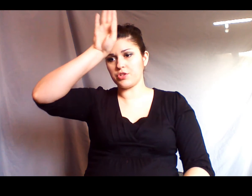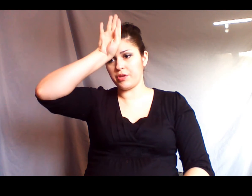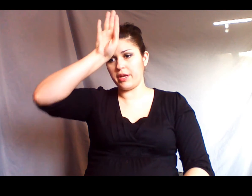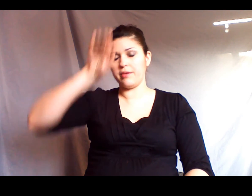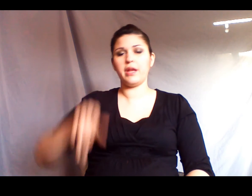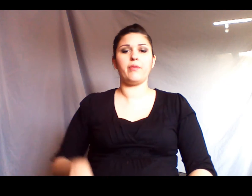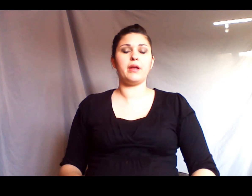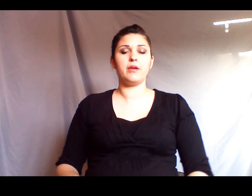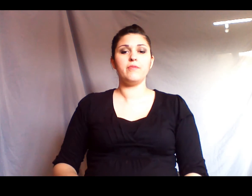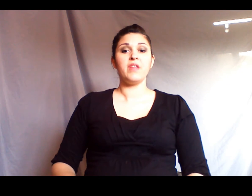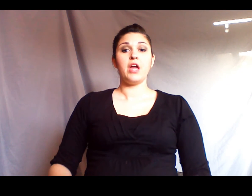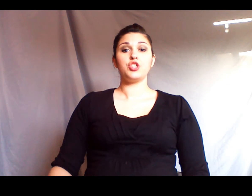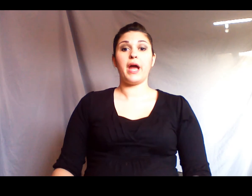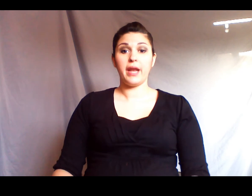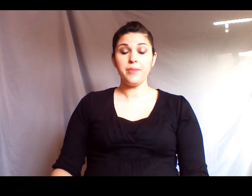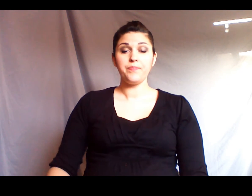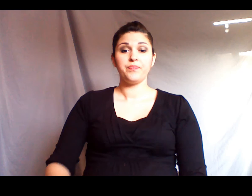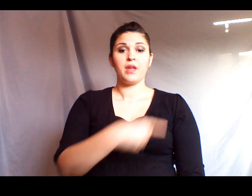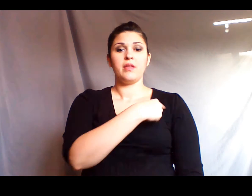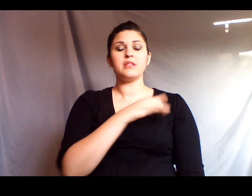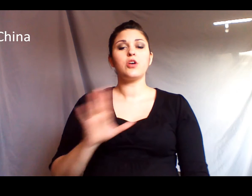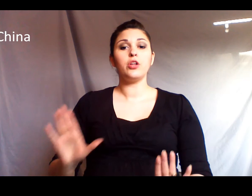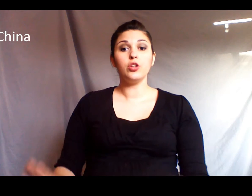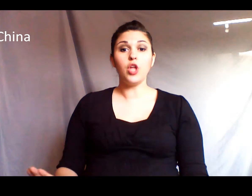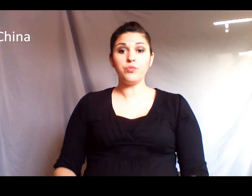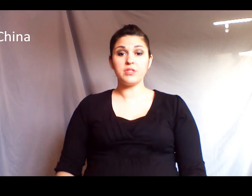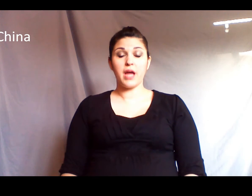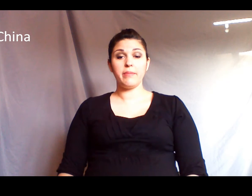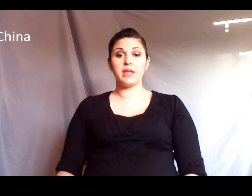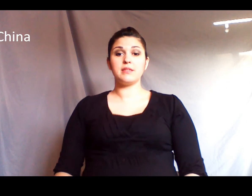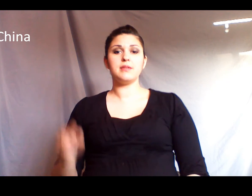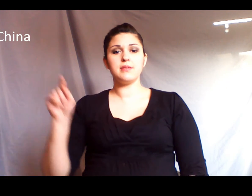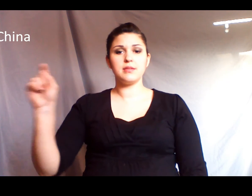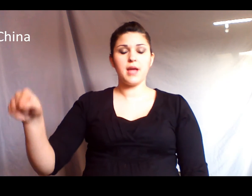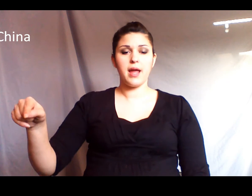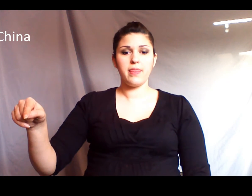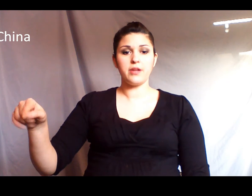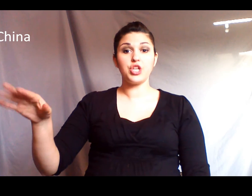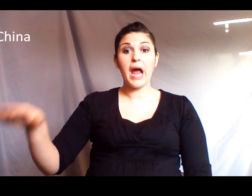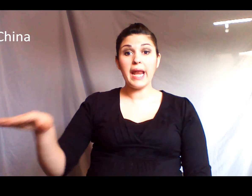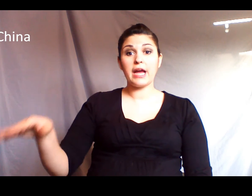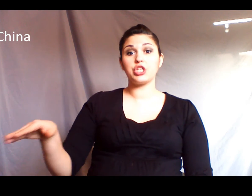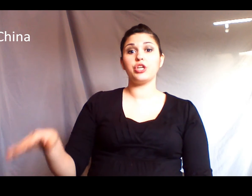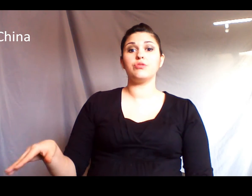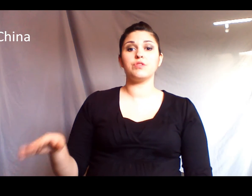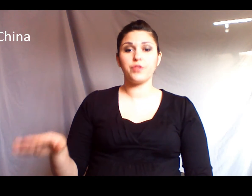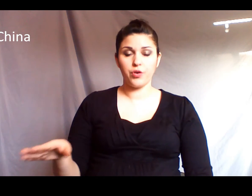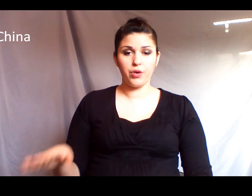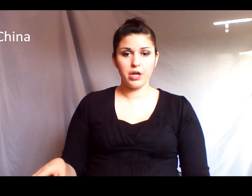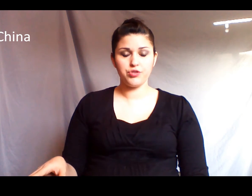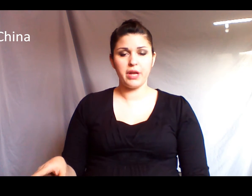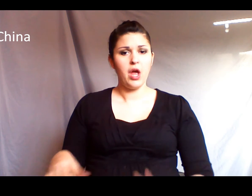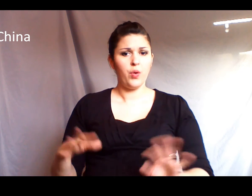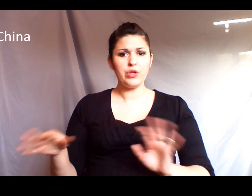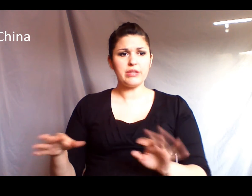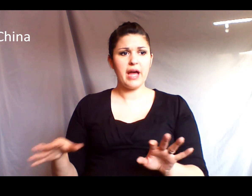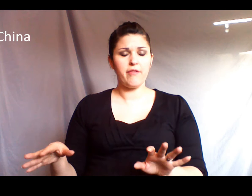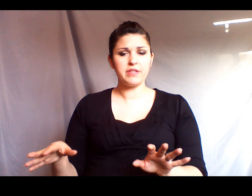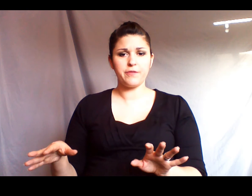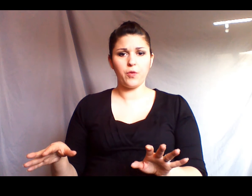Australia. Anyway, China. This is called a loan sign because this is the sign that China actually uses for their own country. We used to have a different